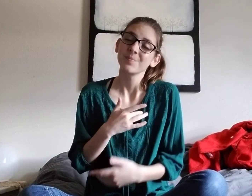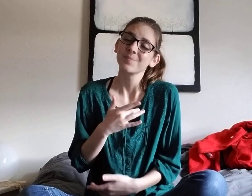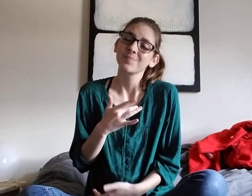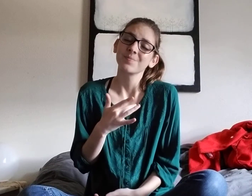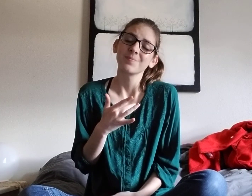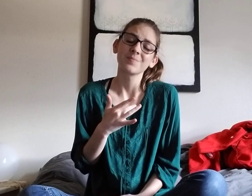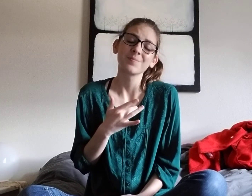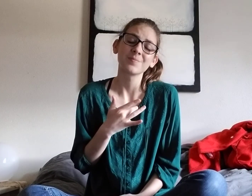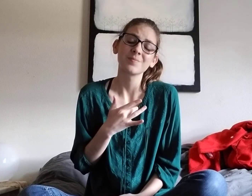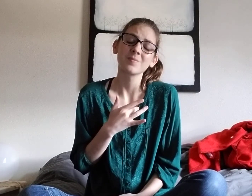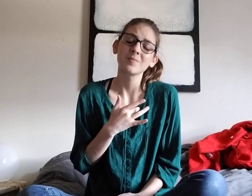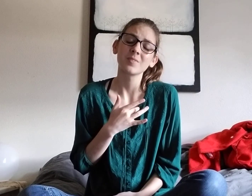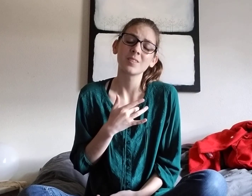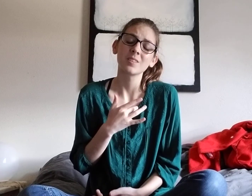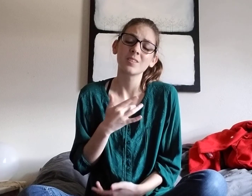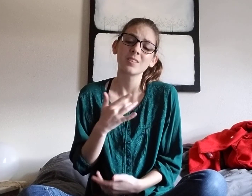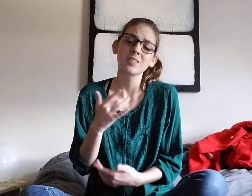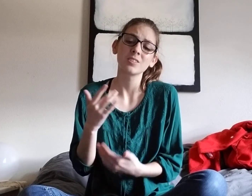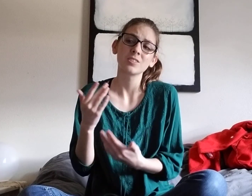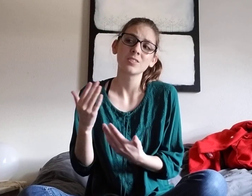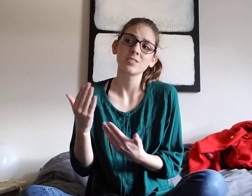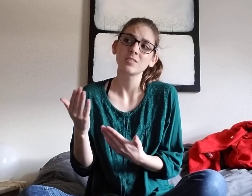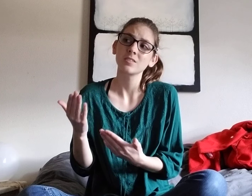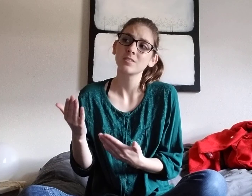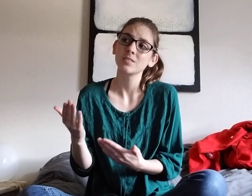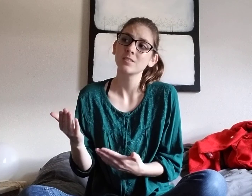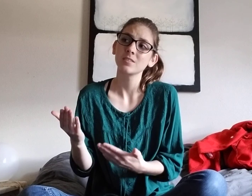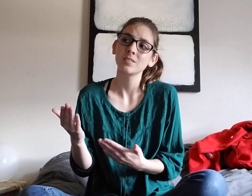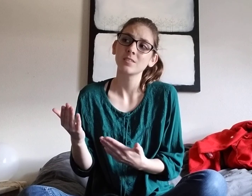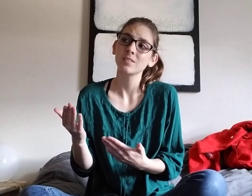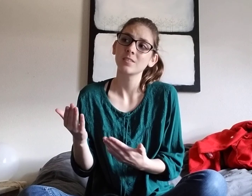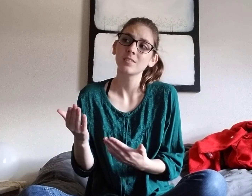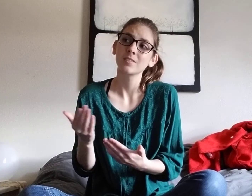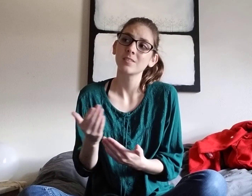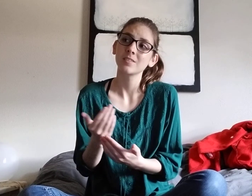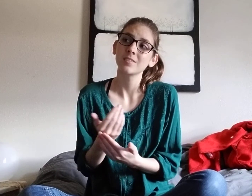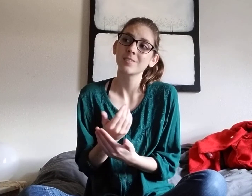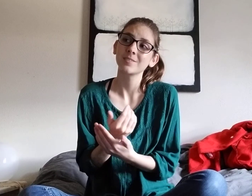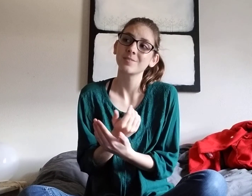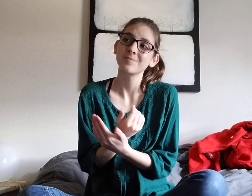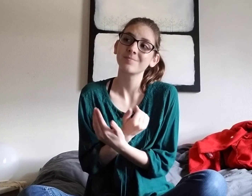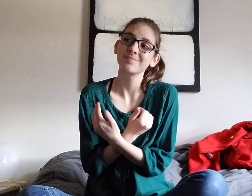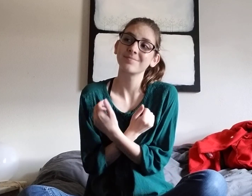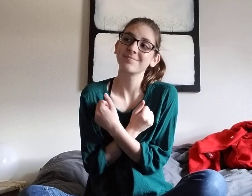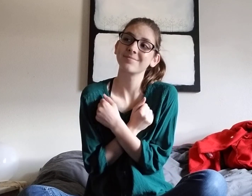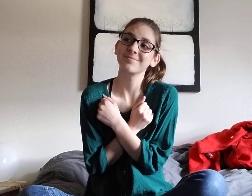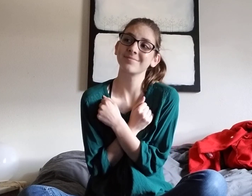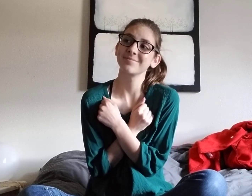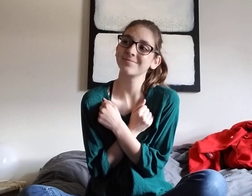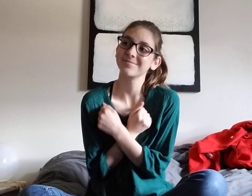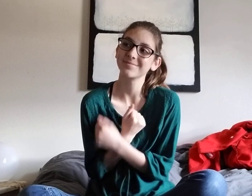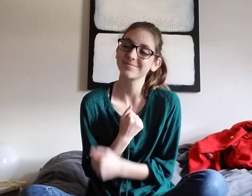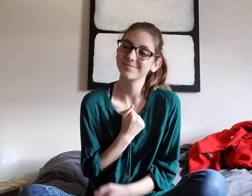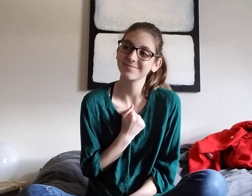heart. When she loved me.